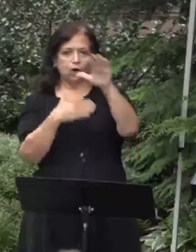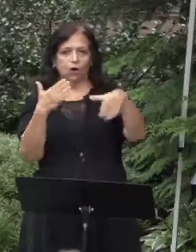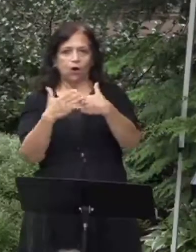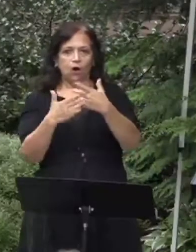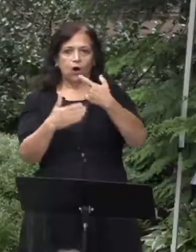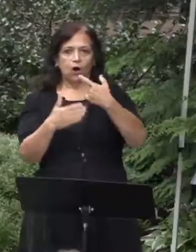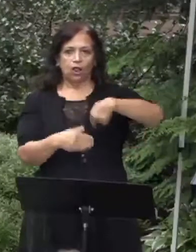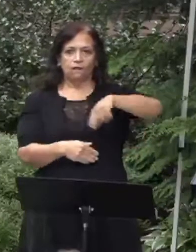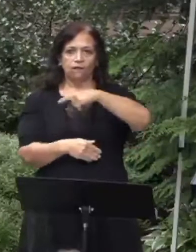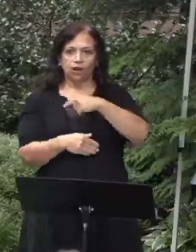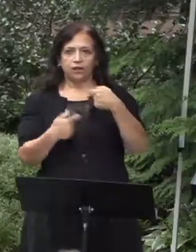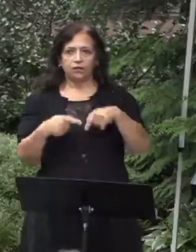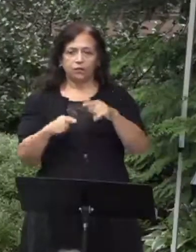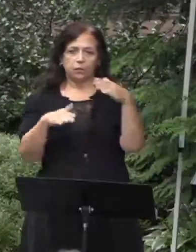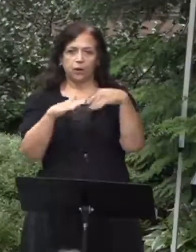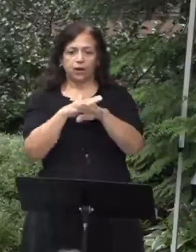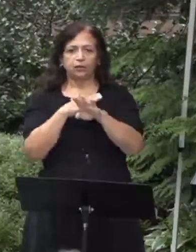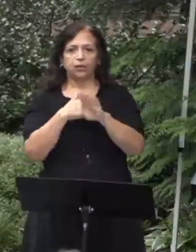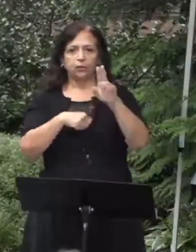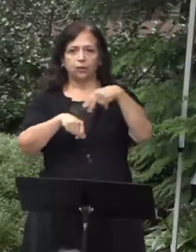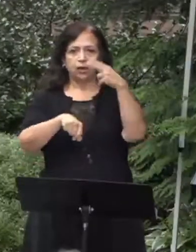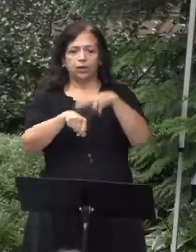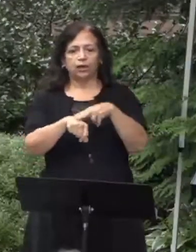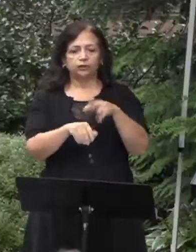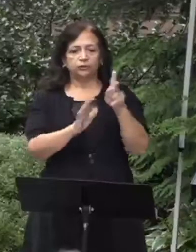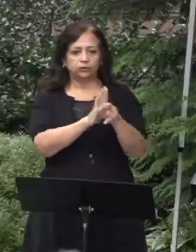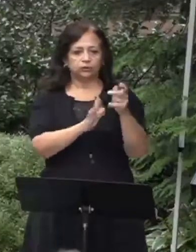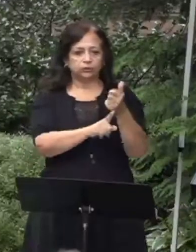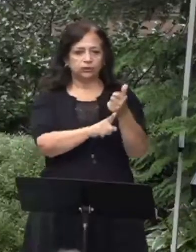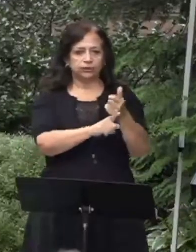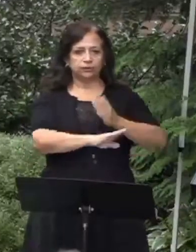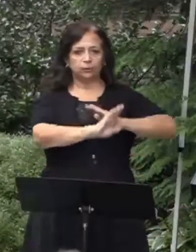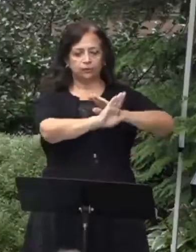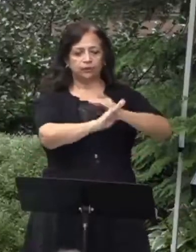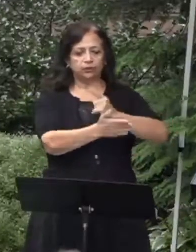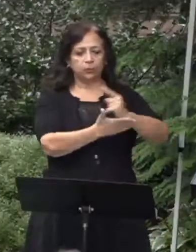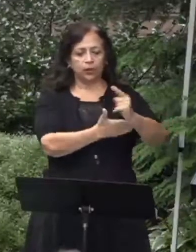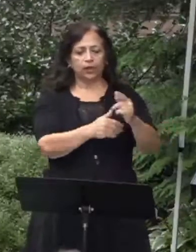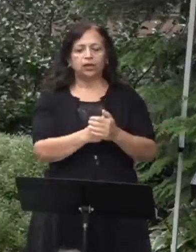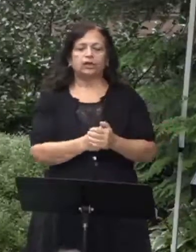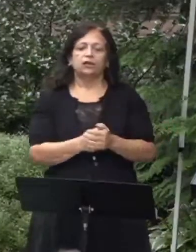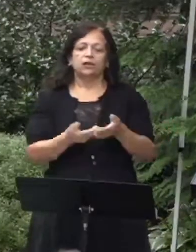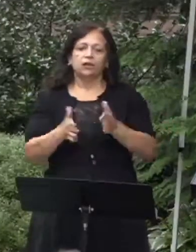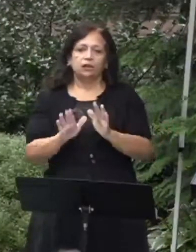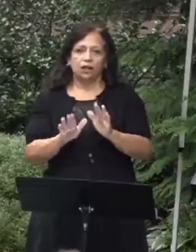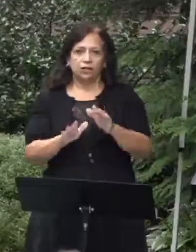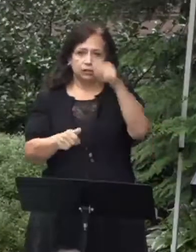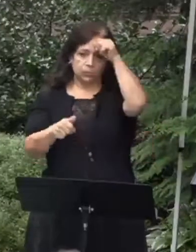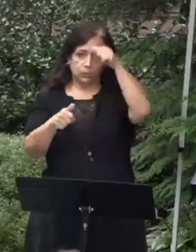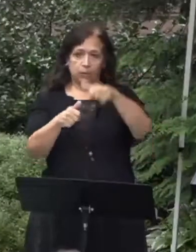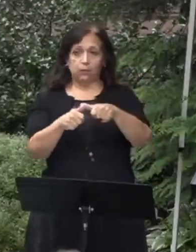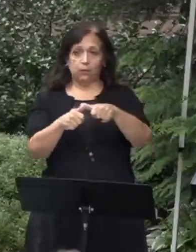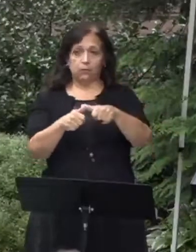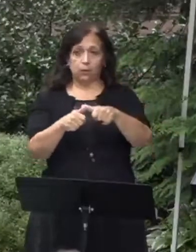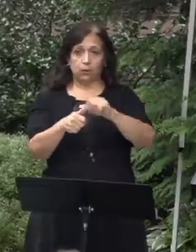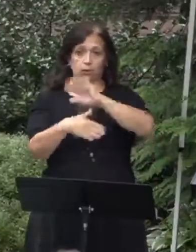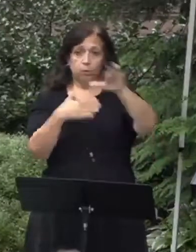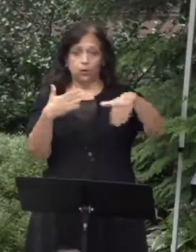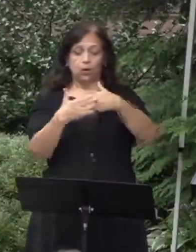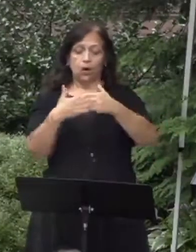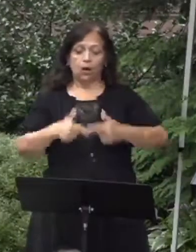we enter into National Suicide Prevention Week. Let us remember that we are all living